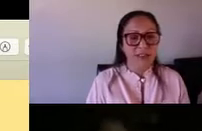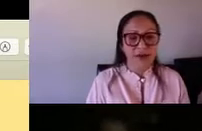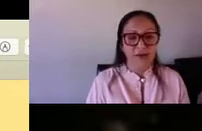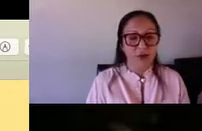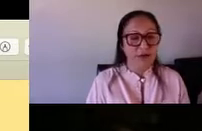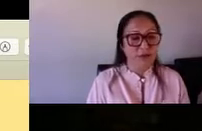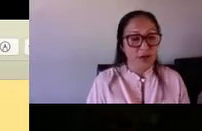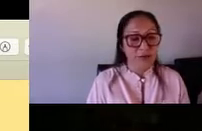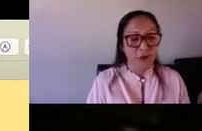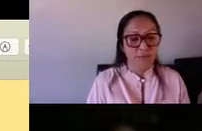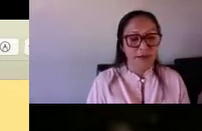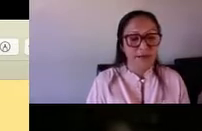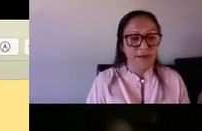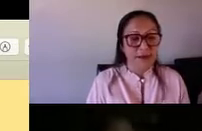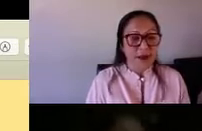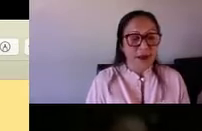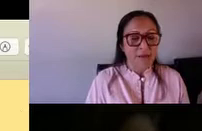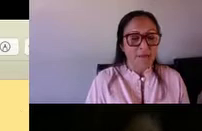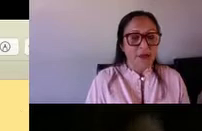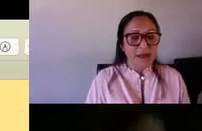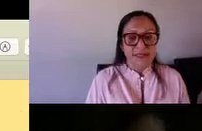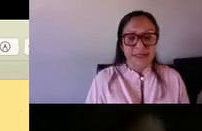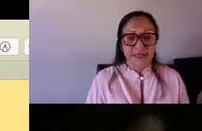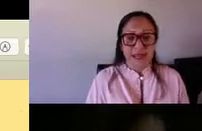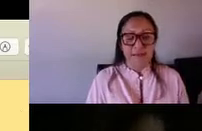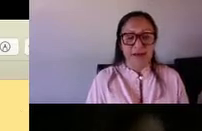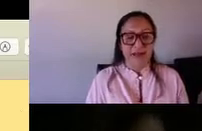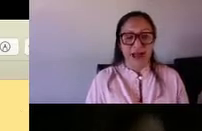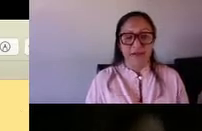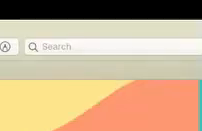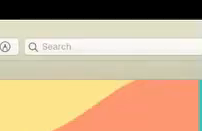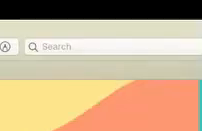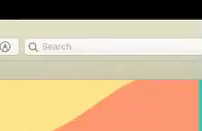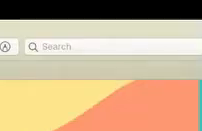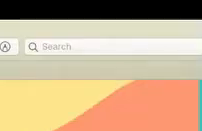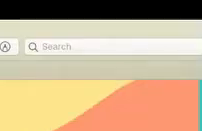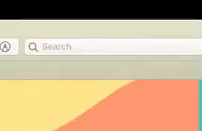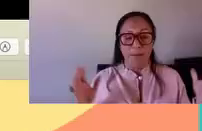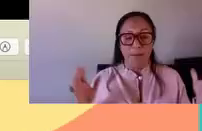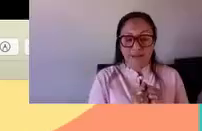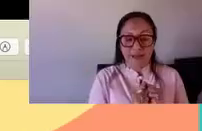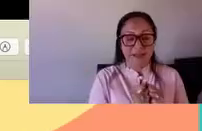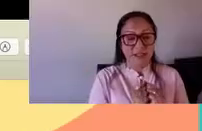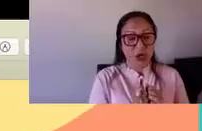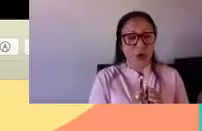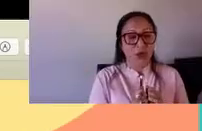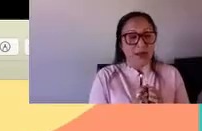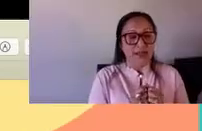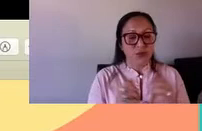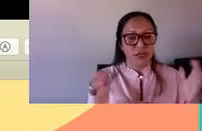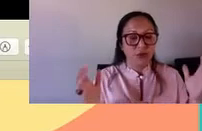get started as early as 3 to 4 months. 6 to 9 months, they have a lot more control of their hands, and